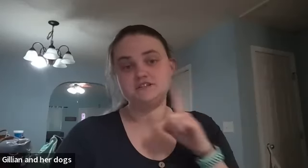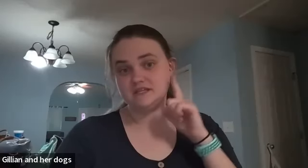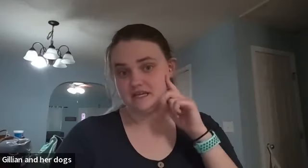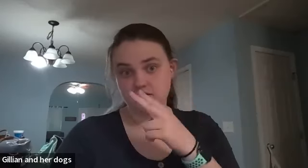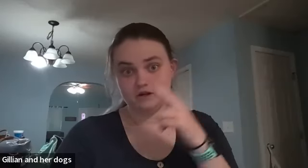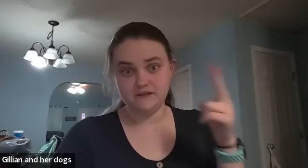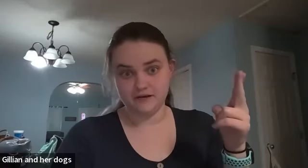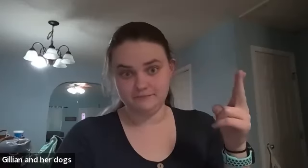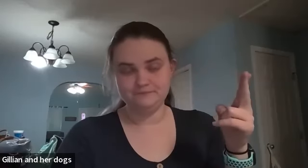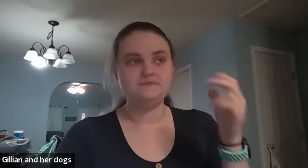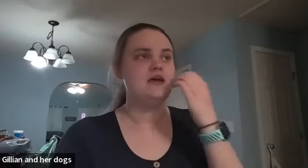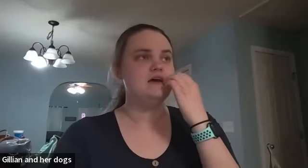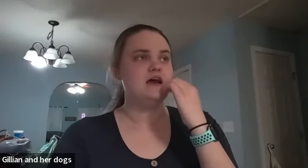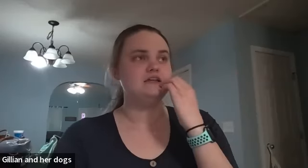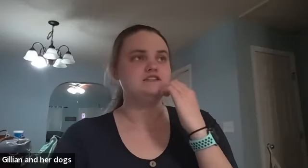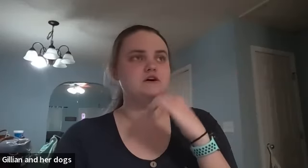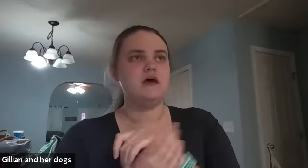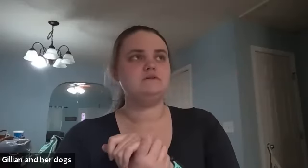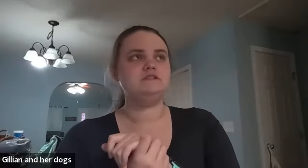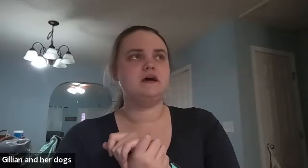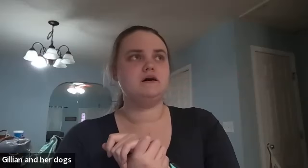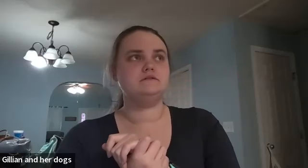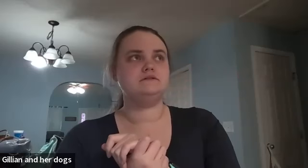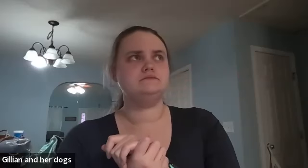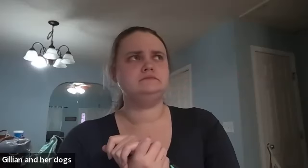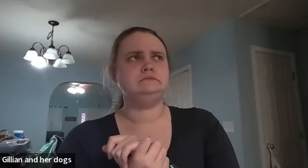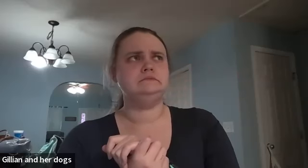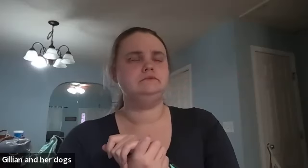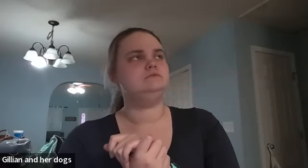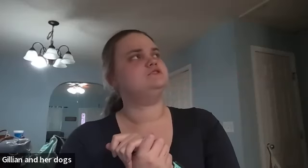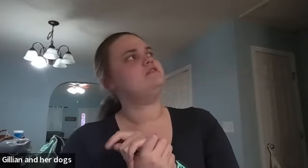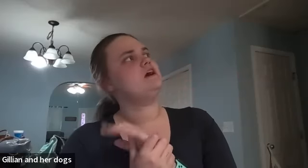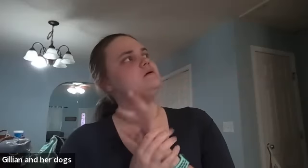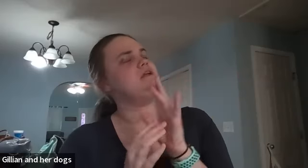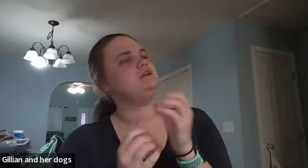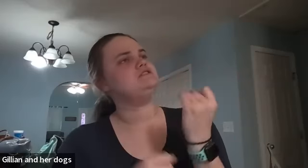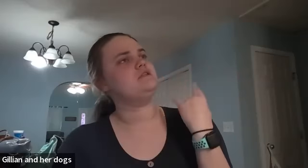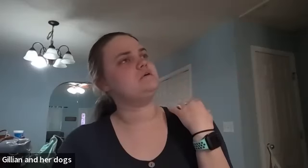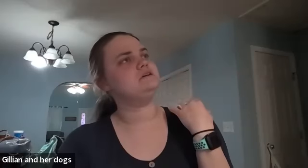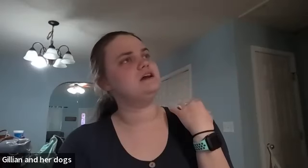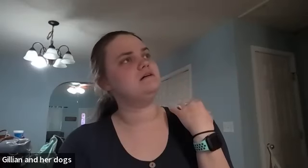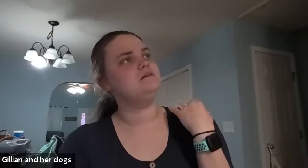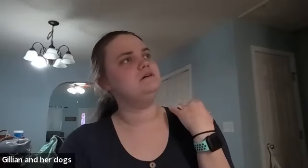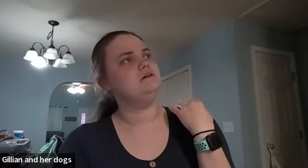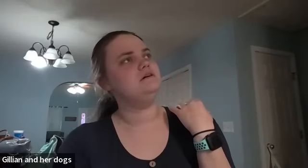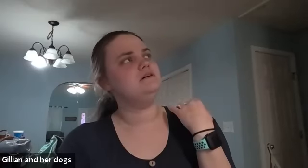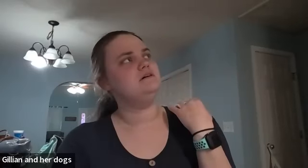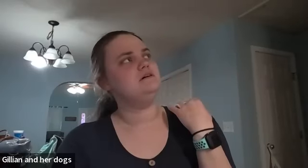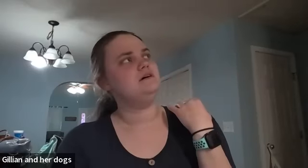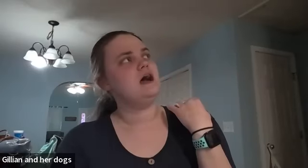for the deaf and hard of hearing. And so that was about, I'm trying to think of how many years ago that was now. I